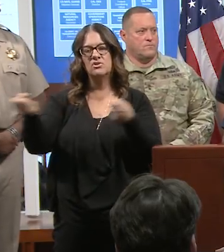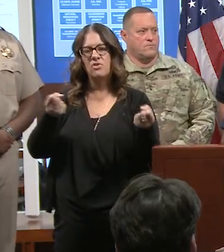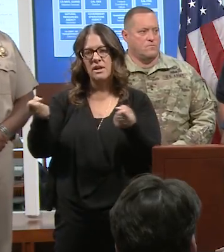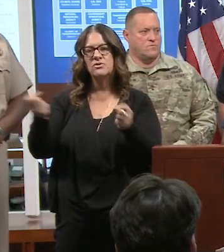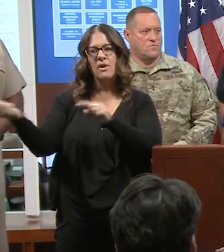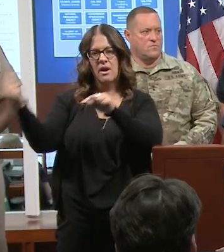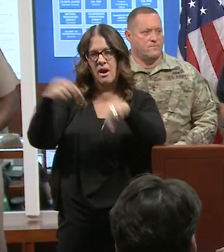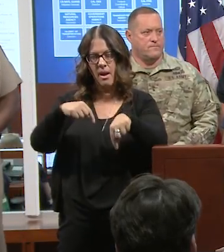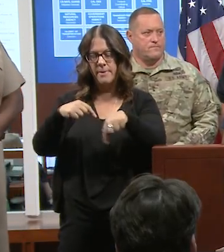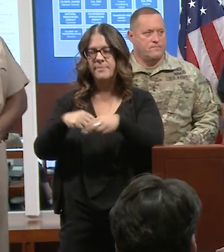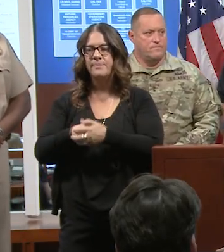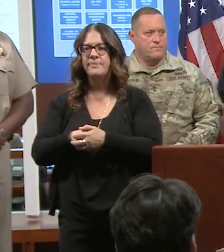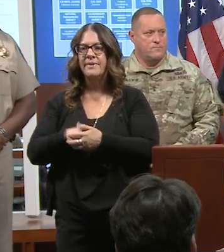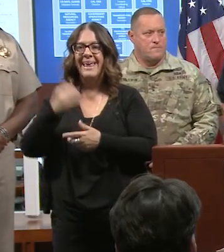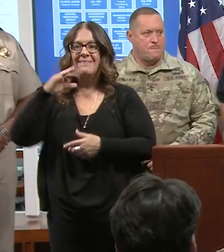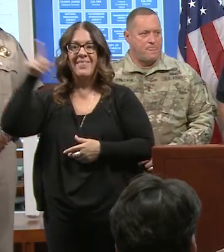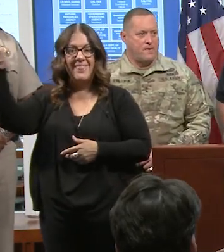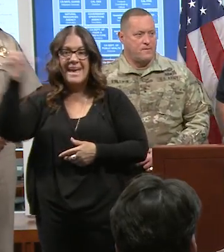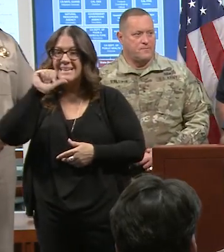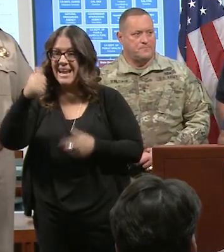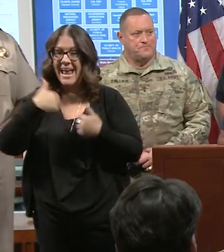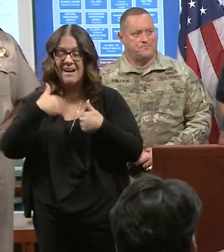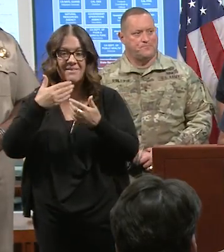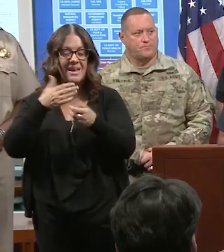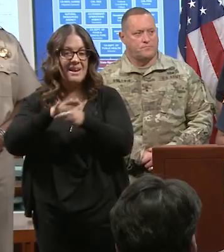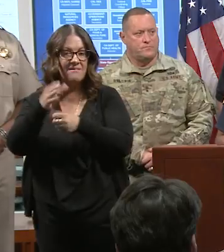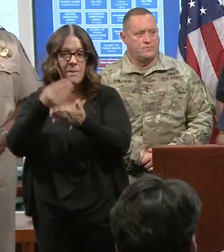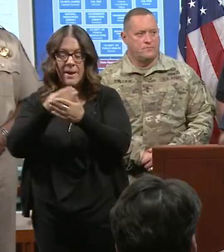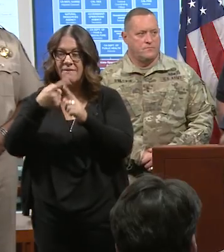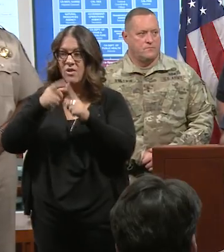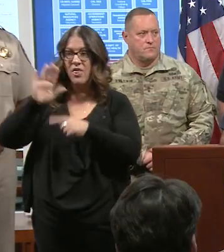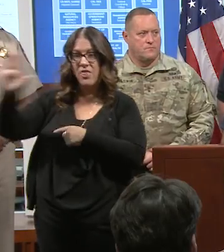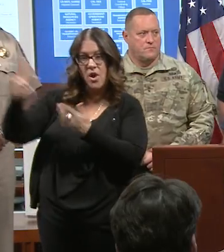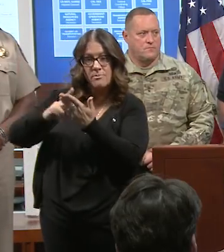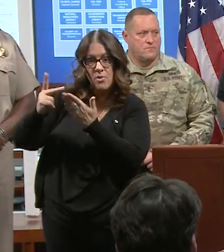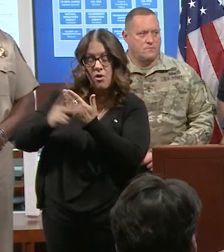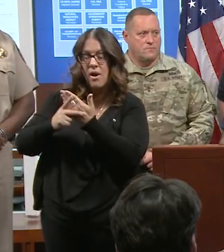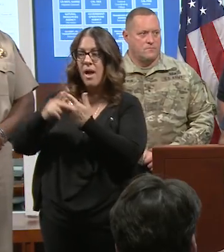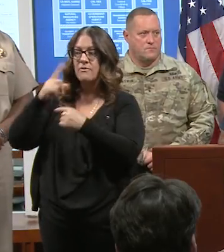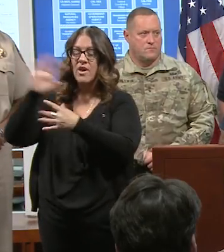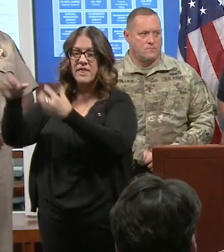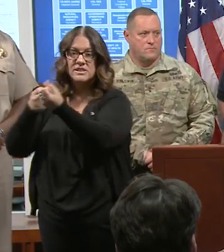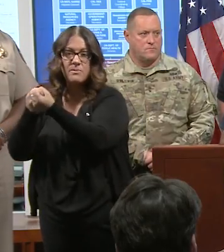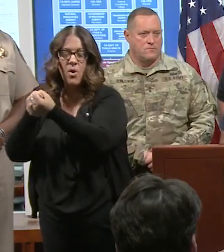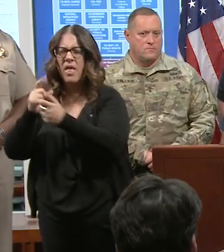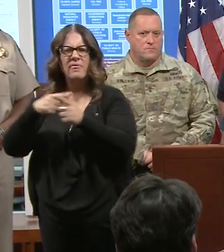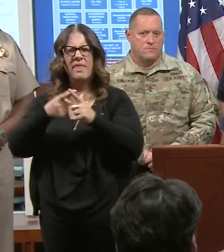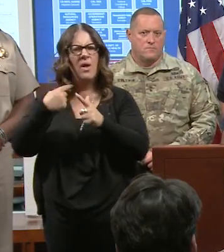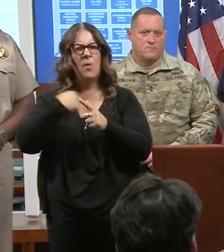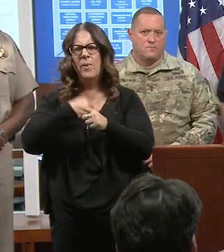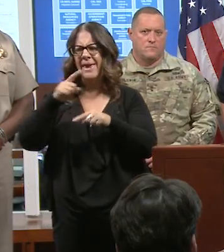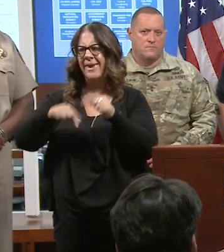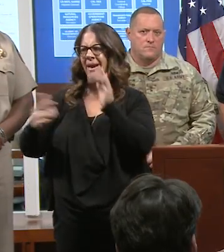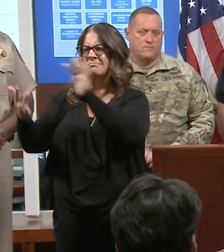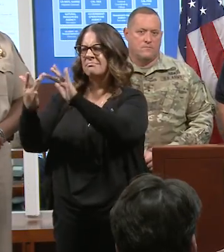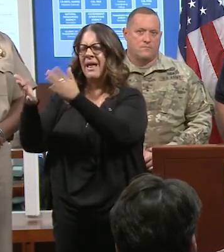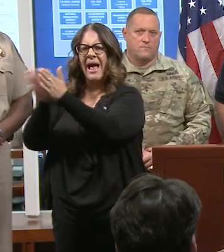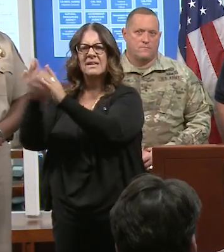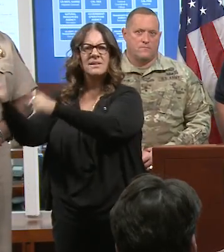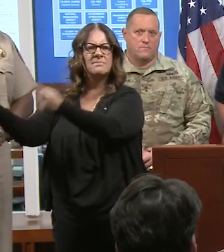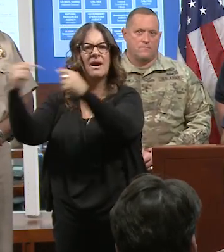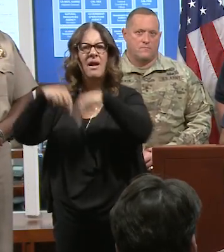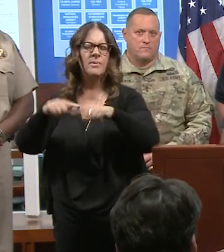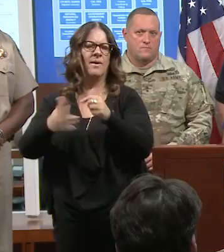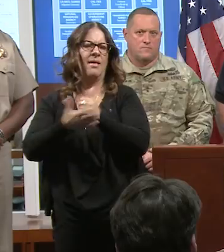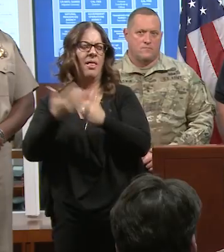If they don't have adequate funding to ensure their wildland fire program is fully supported, we don't have the ability to reach out to them to get mutual aid